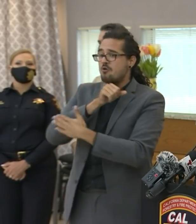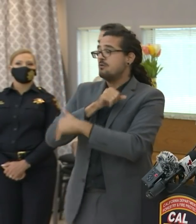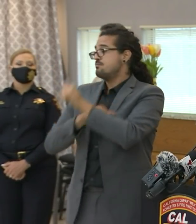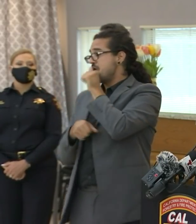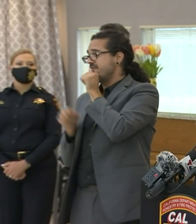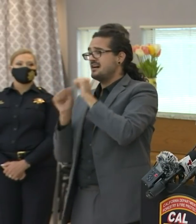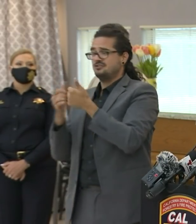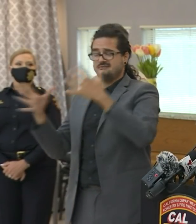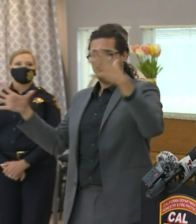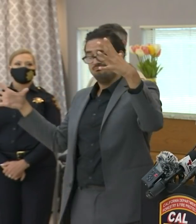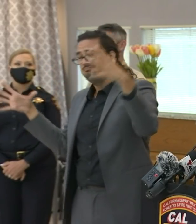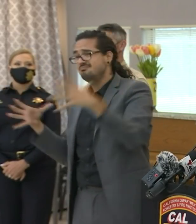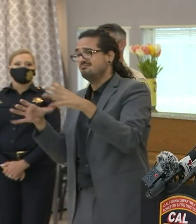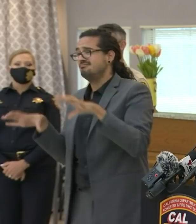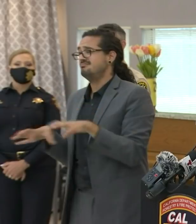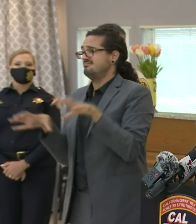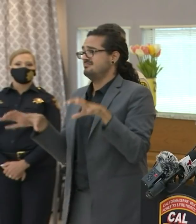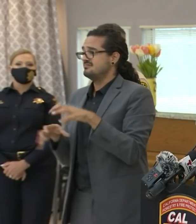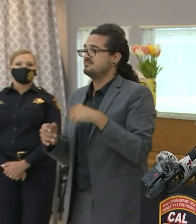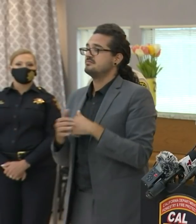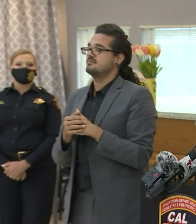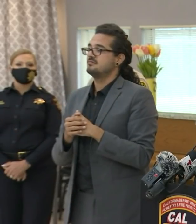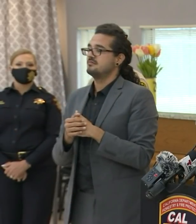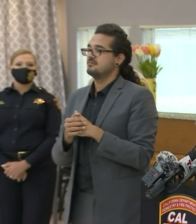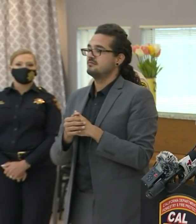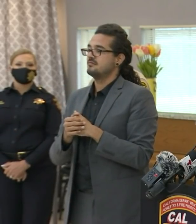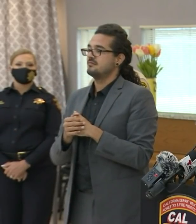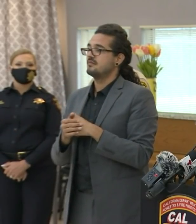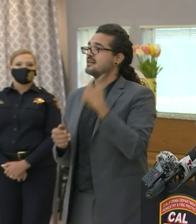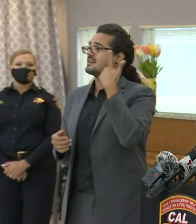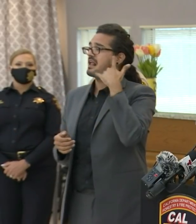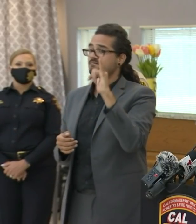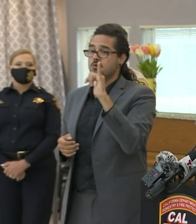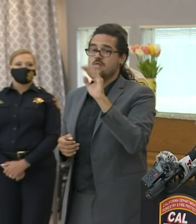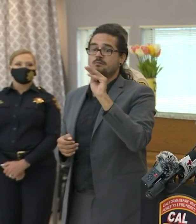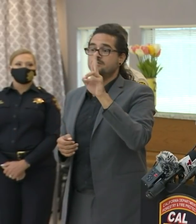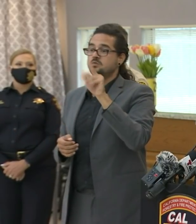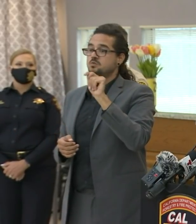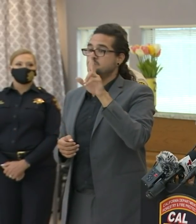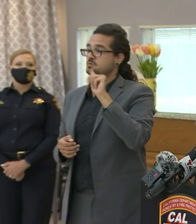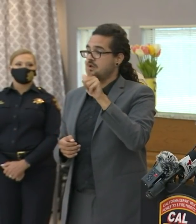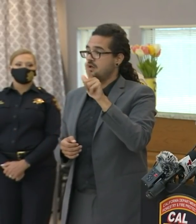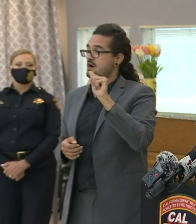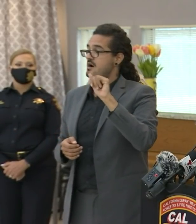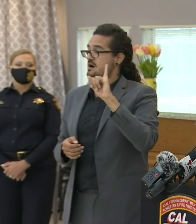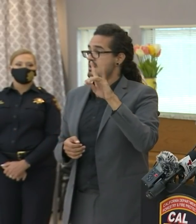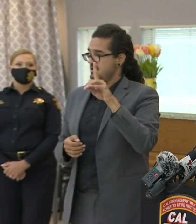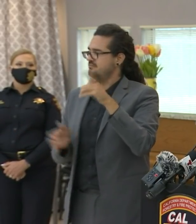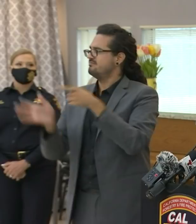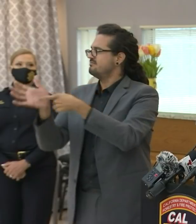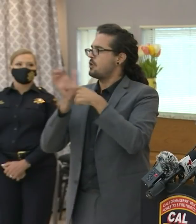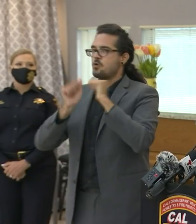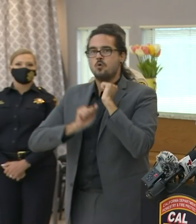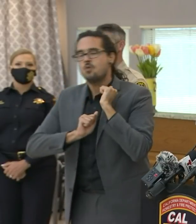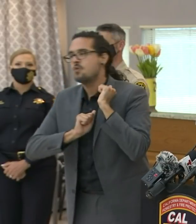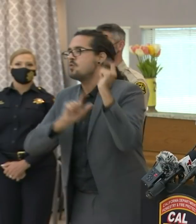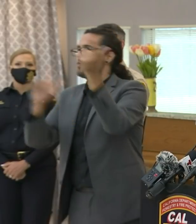mutual aid system is that all agencies have agreements to respond during major emergencies. So we have resources that cross all those